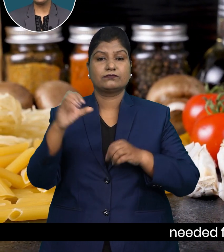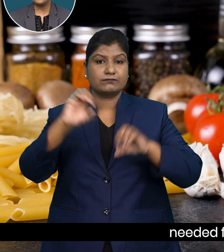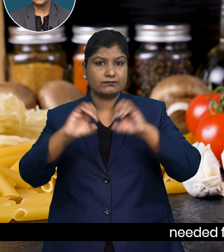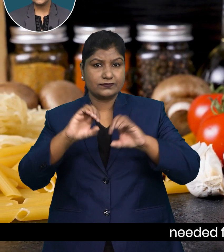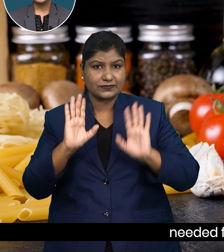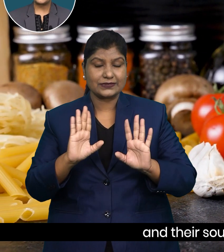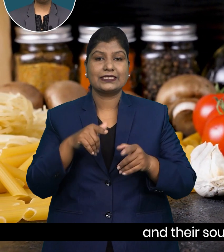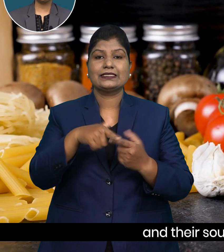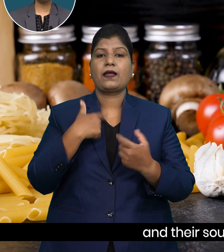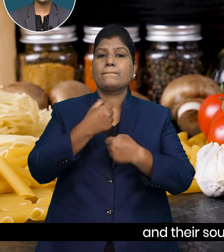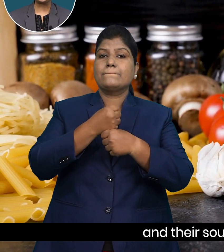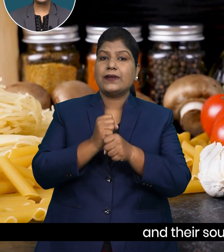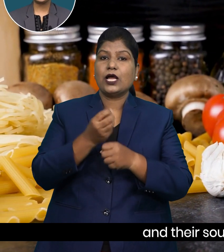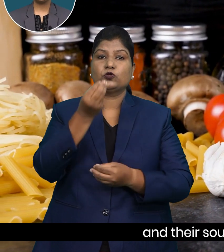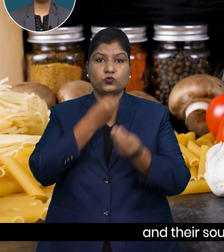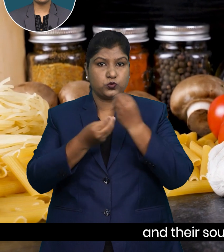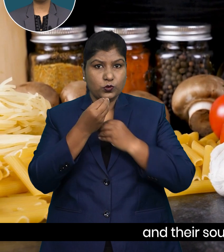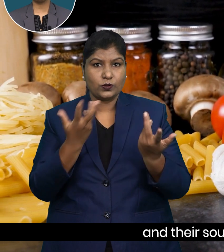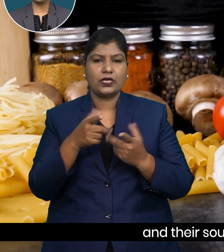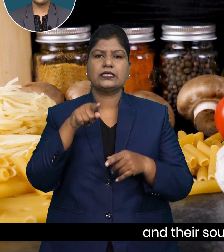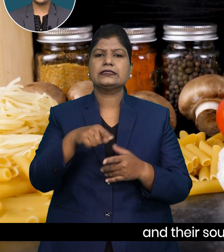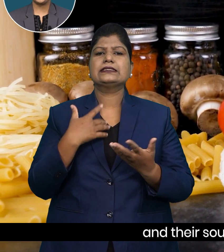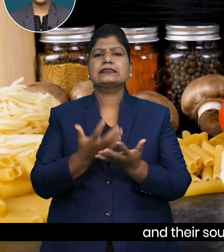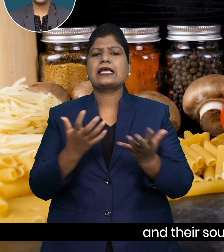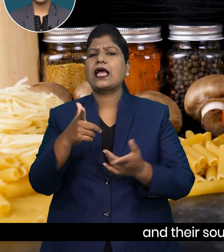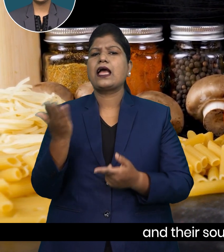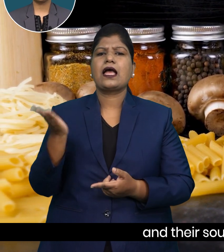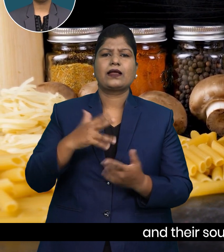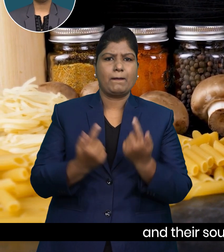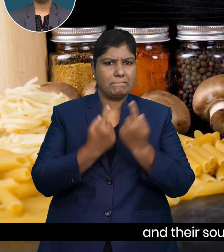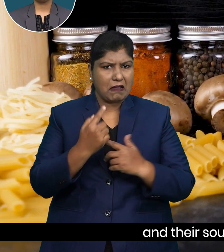preparing food and their sources is also important.